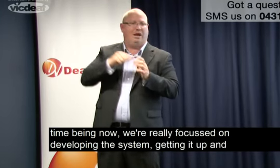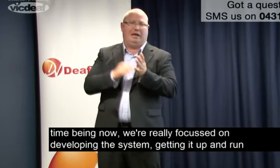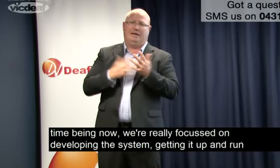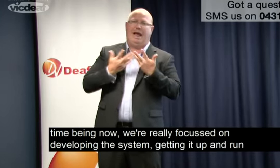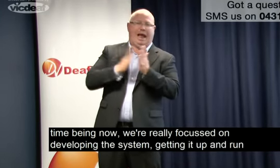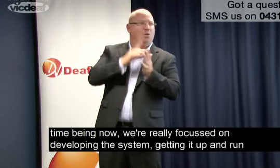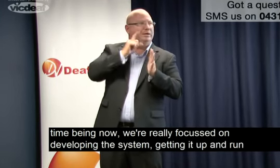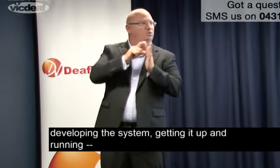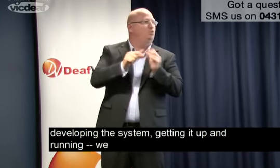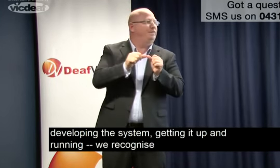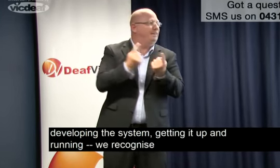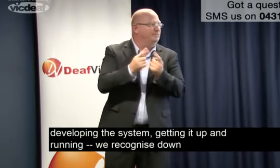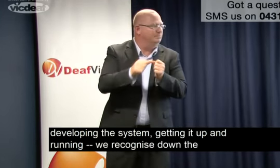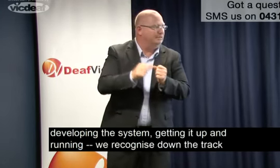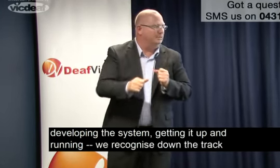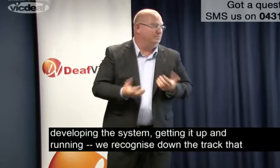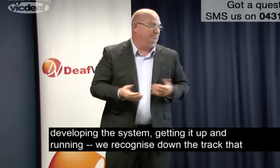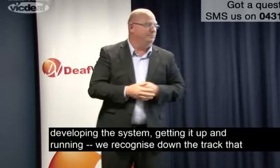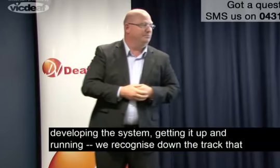then we will look at tweaking it and how we can do things better.